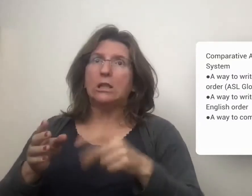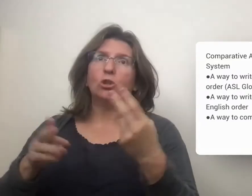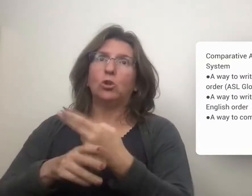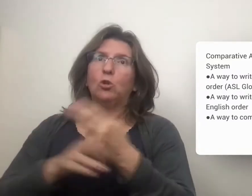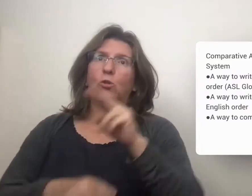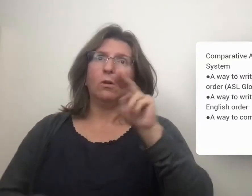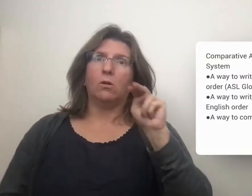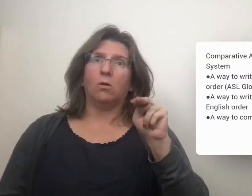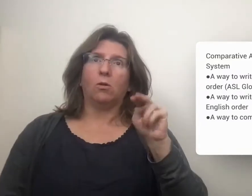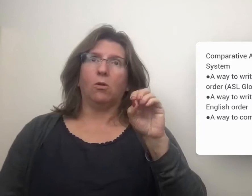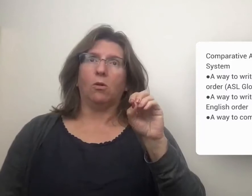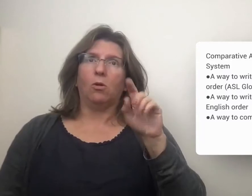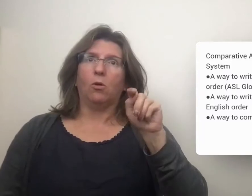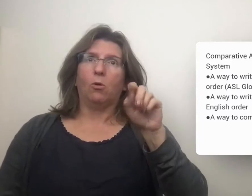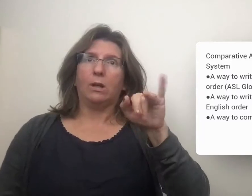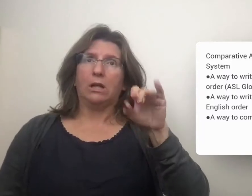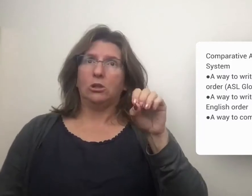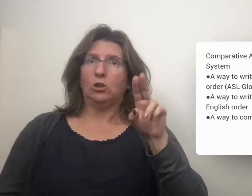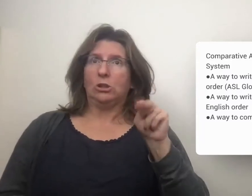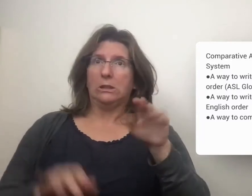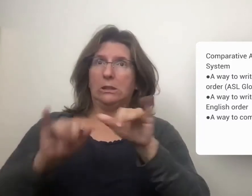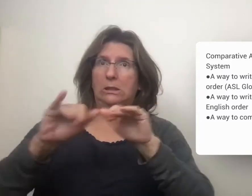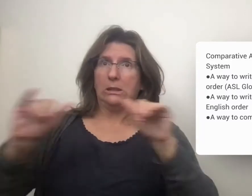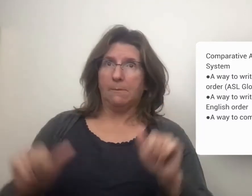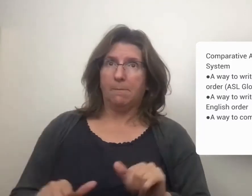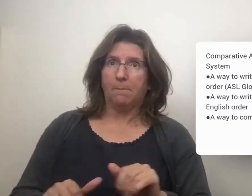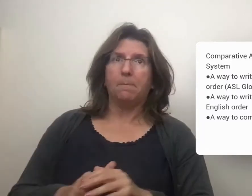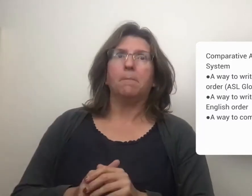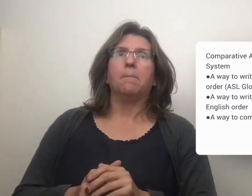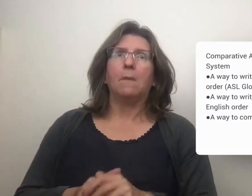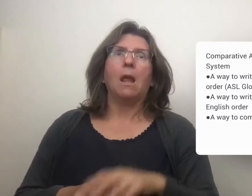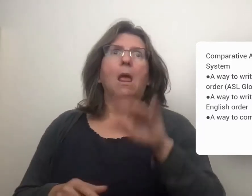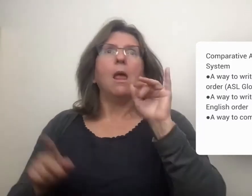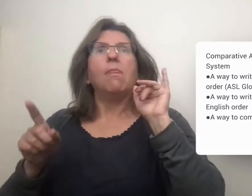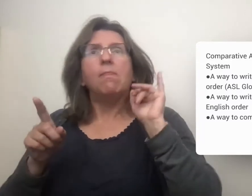You'll need to understand at least the rudimentaries of this system.